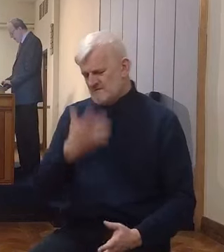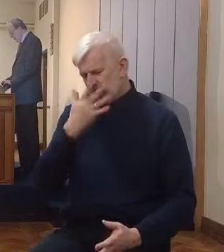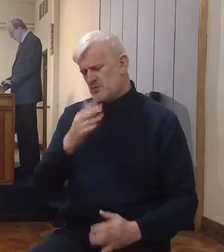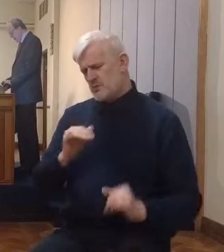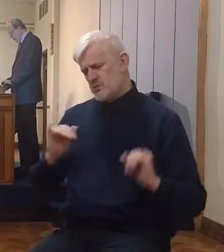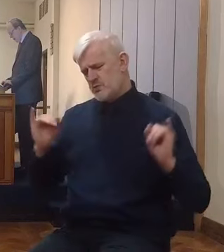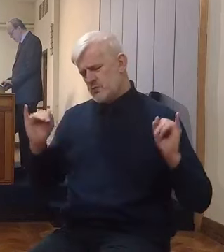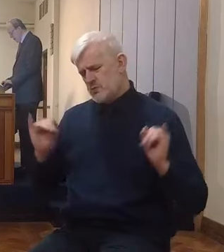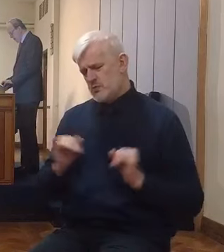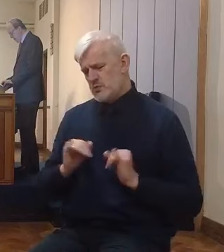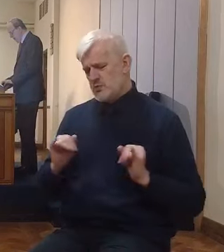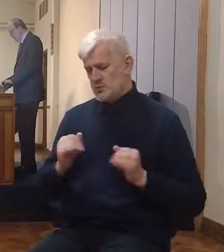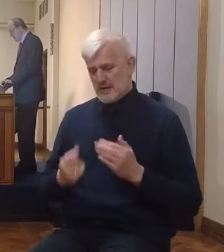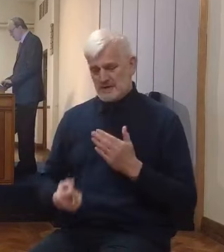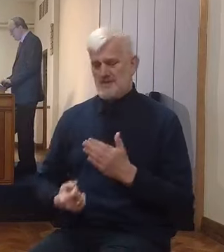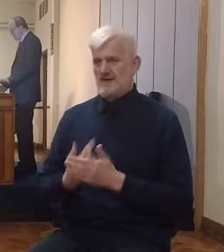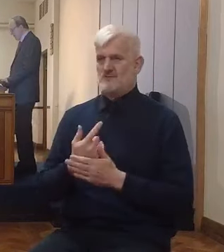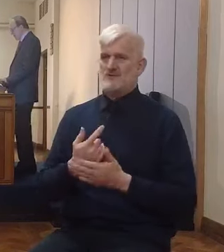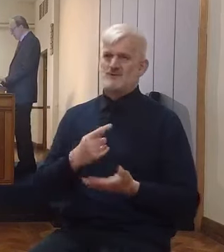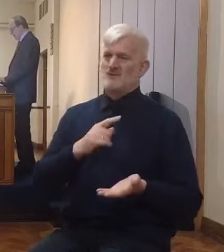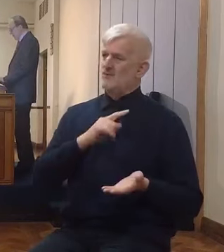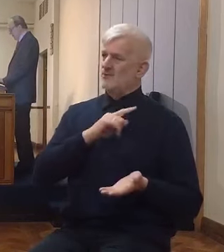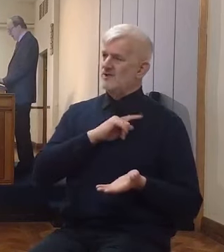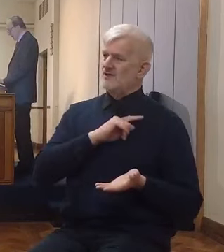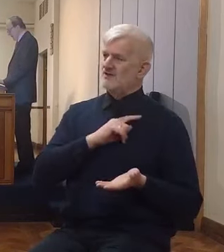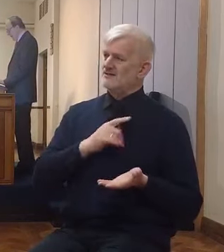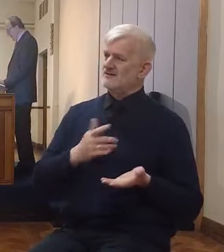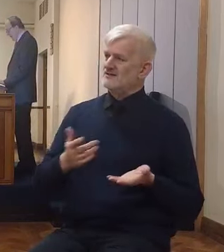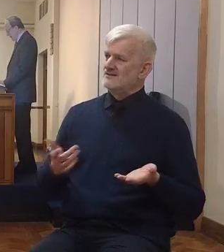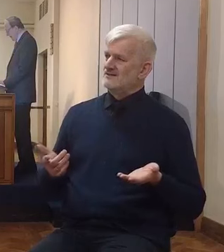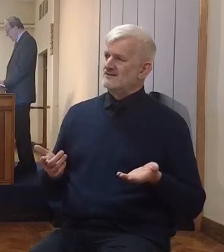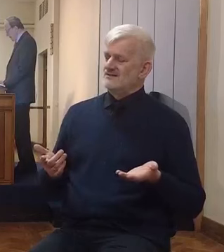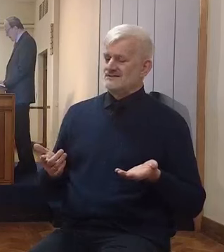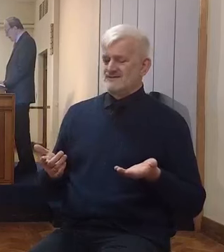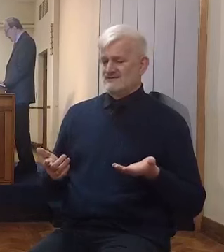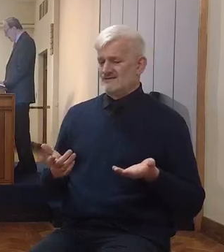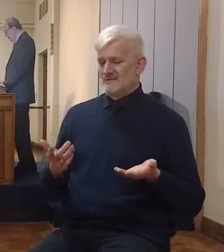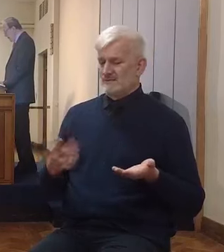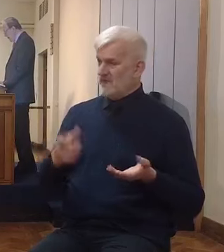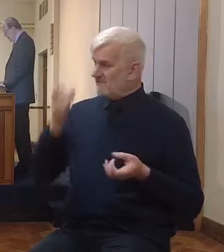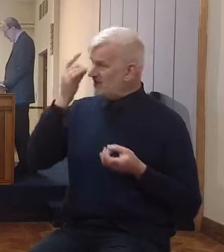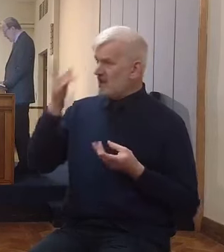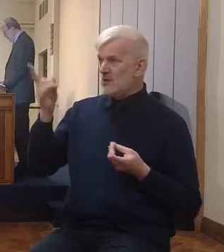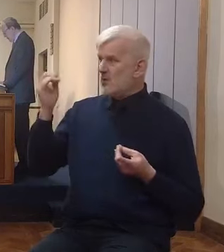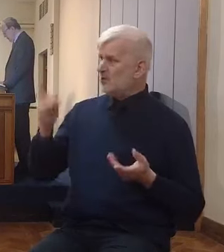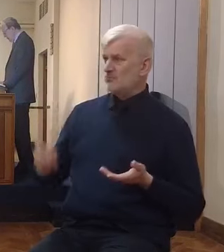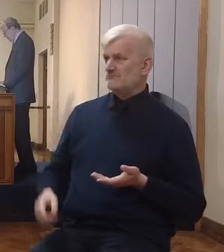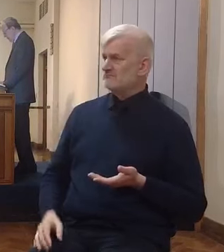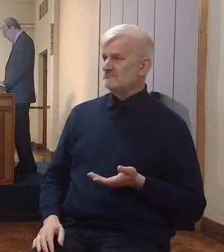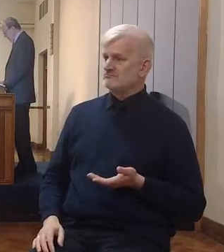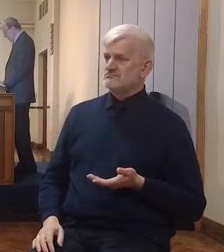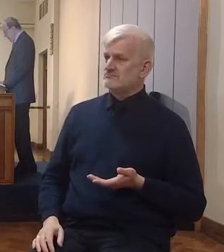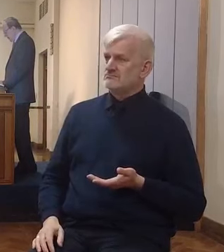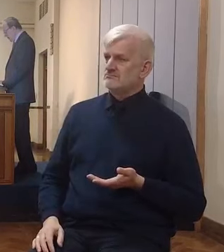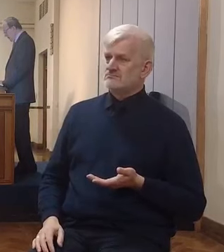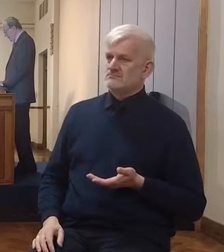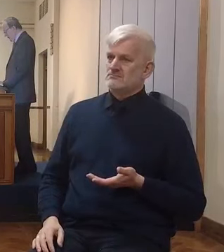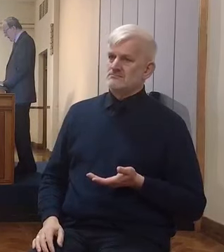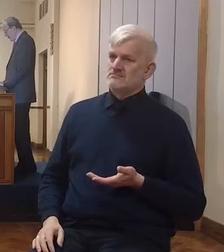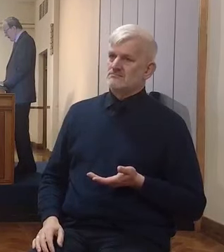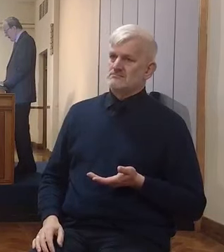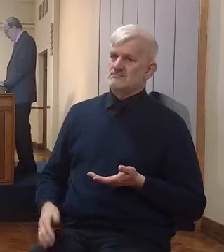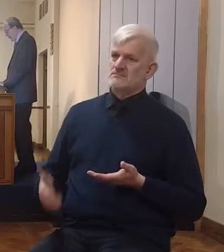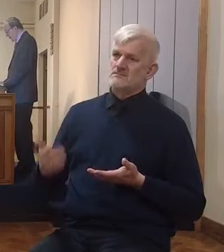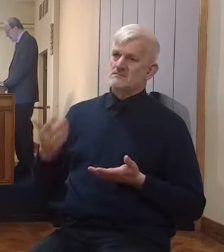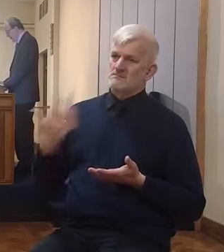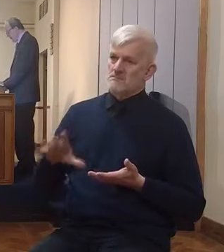All this is come upon us, yet have we not forgotten thee, neither have we